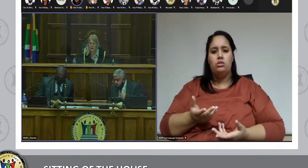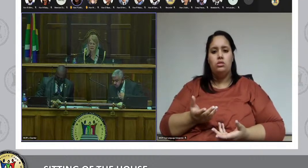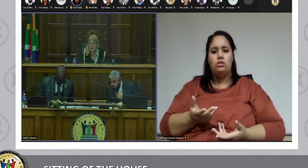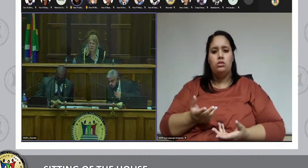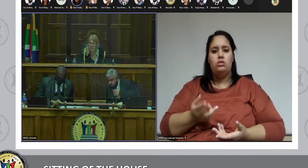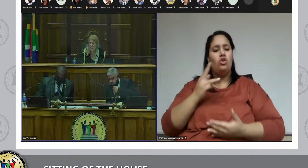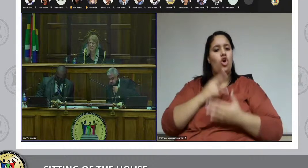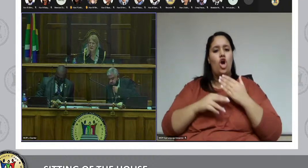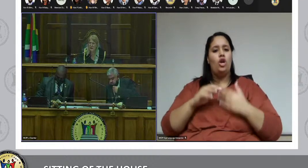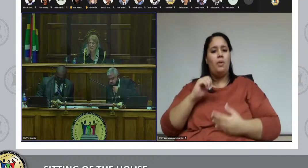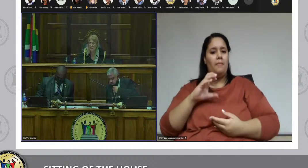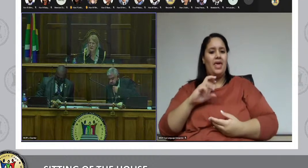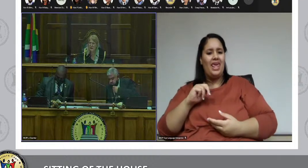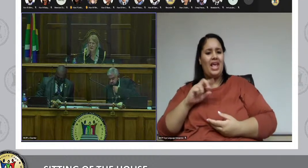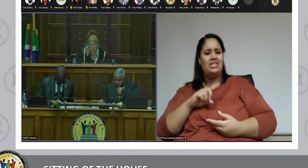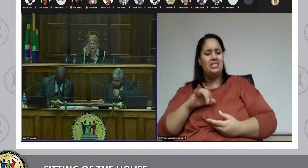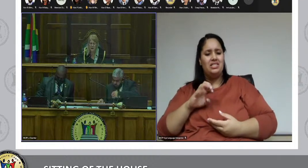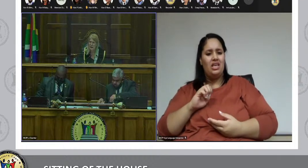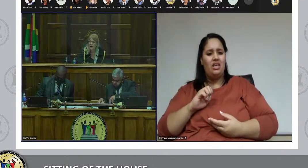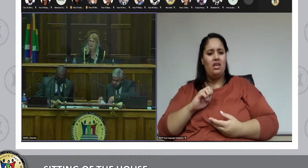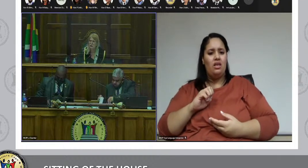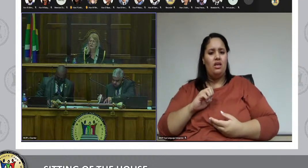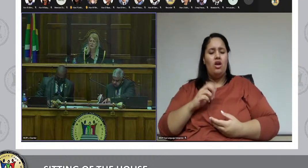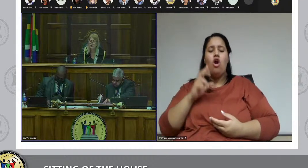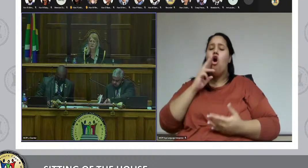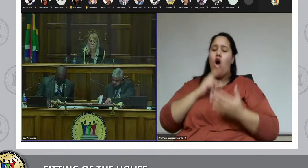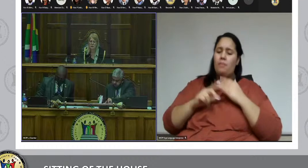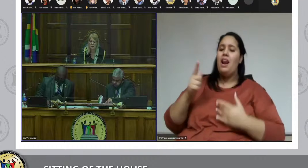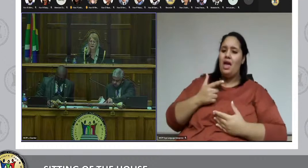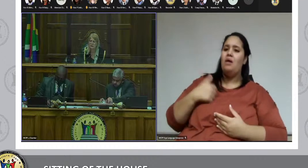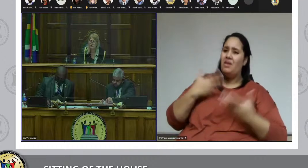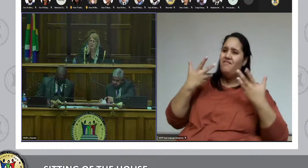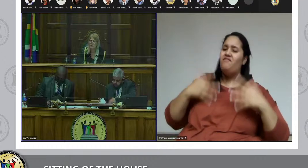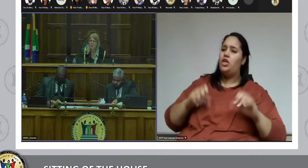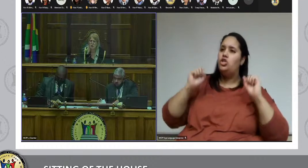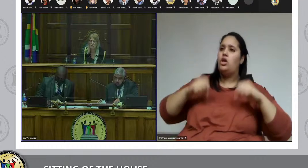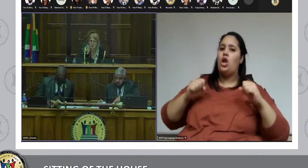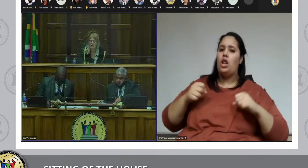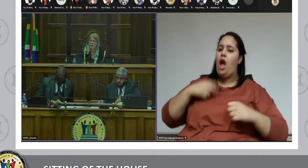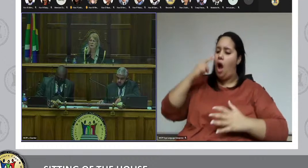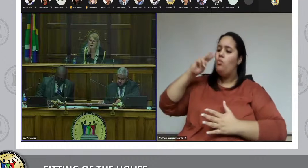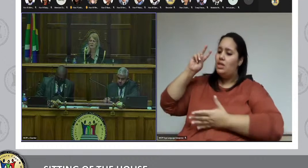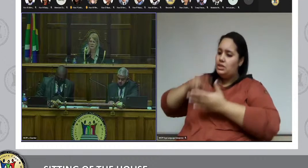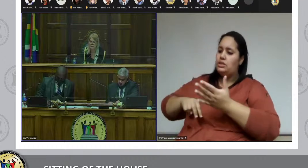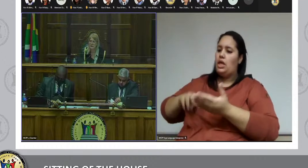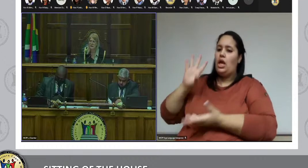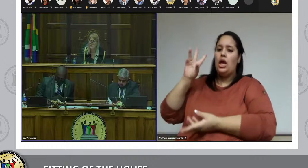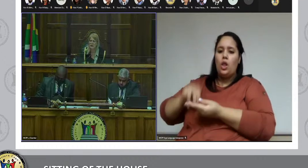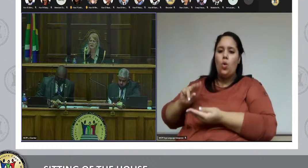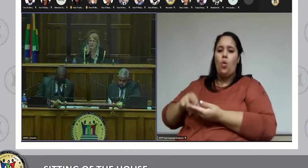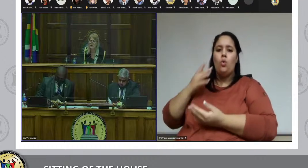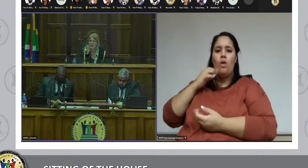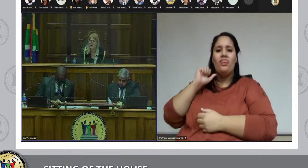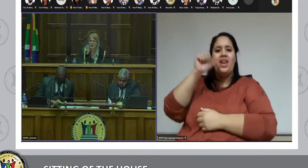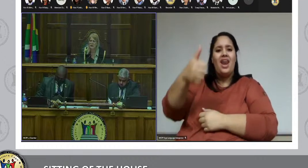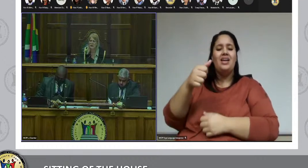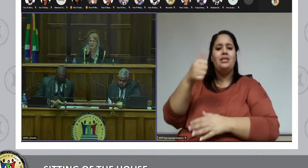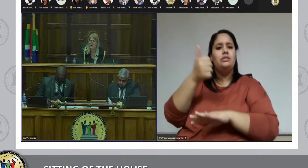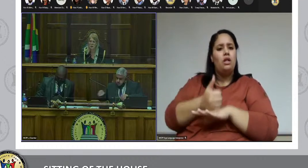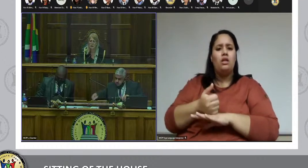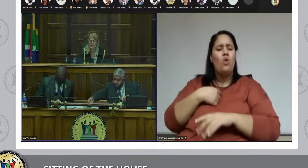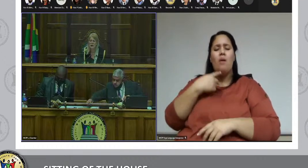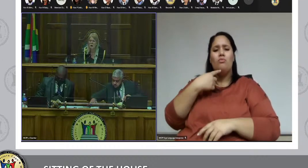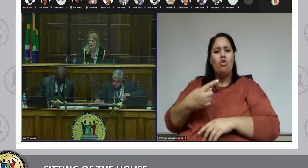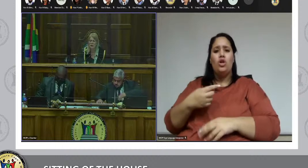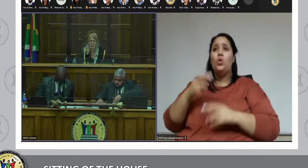Honourable Mackenzie, Honourable Lecker, I have agreed to look at the motion at the next sitting. So I'm not making